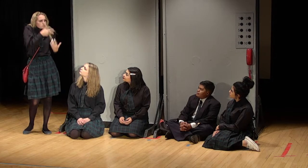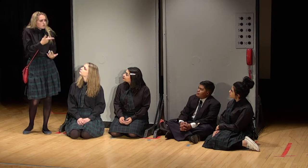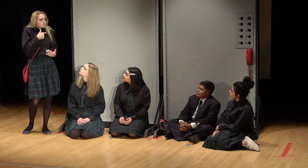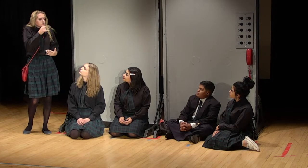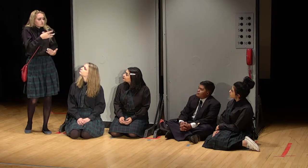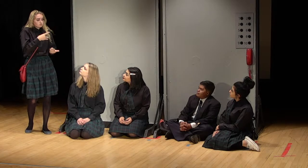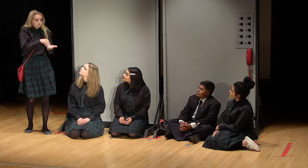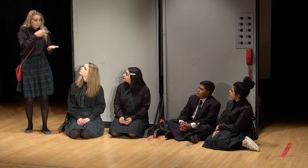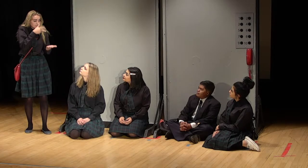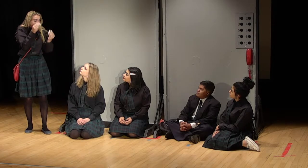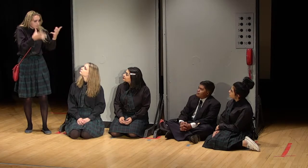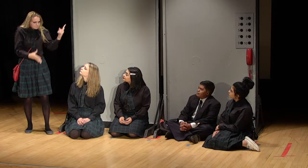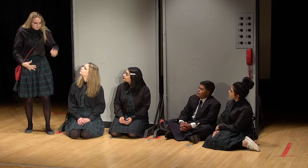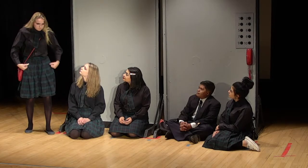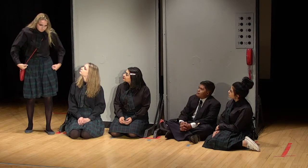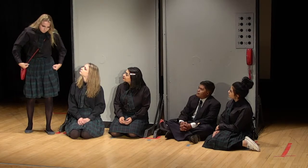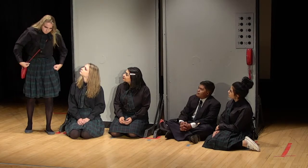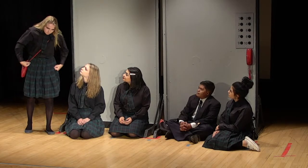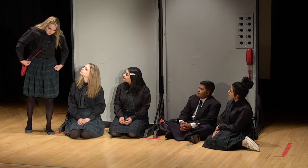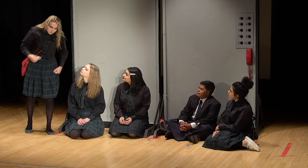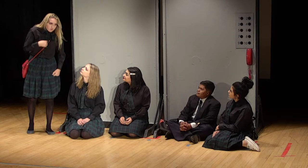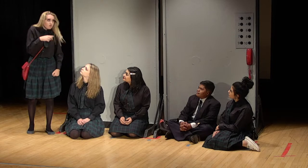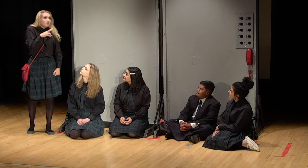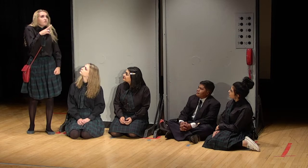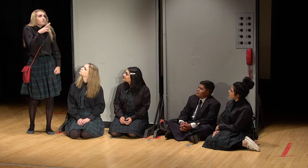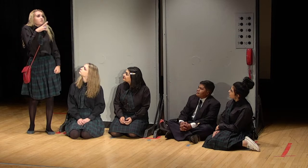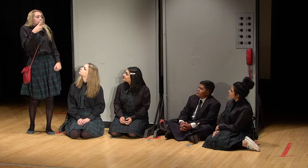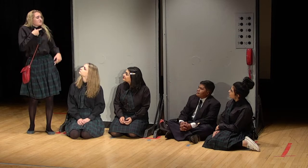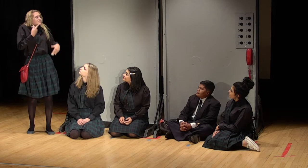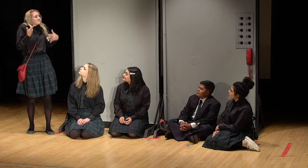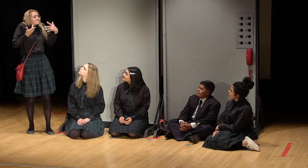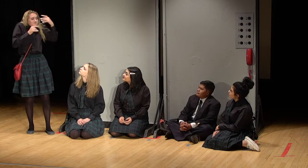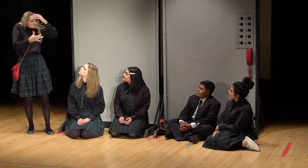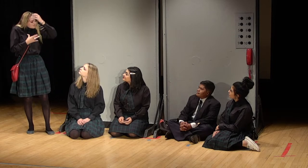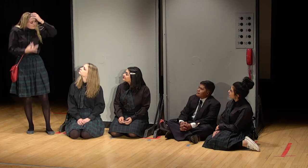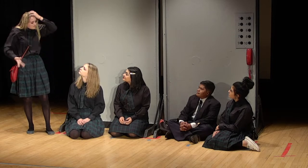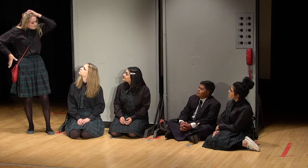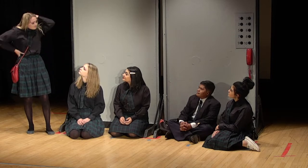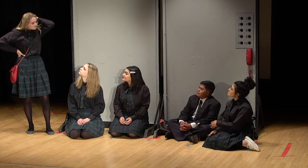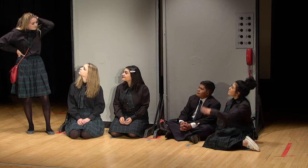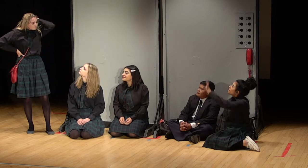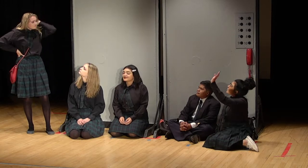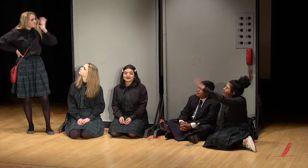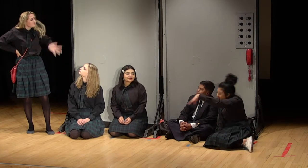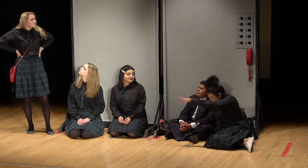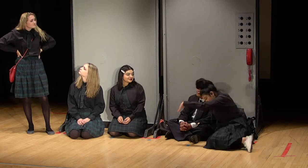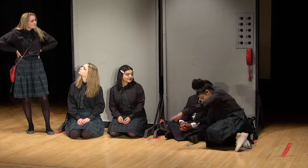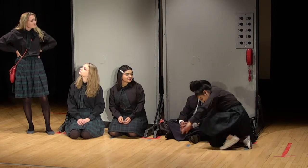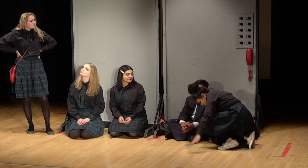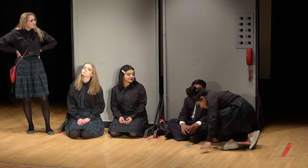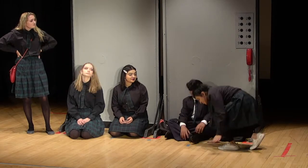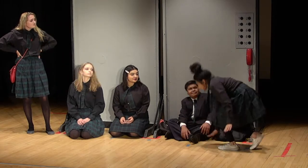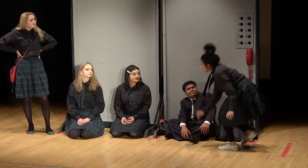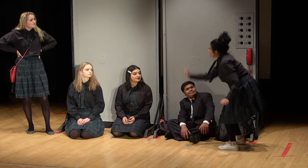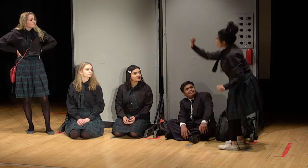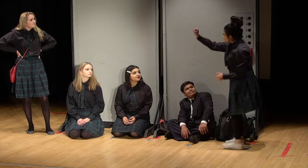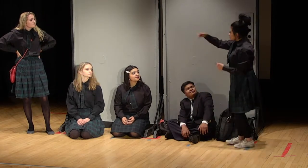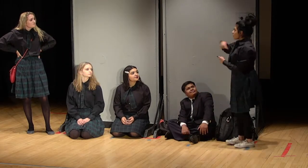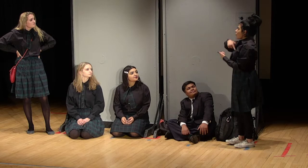pull my hair out. I hate the way he just stands like this after we don't do well on a test. I don't like it. Claire stands